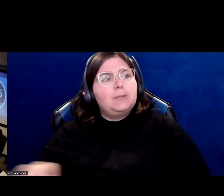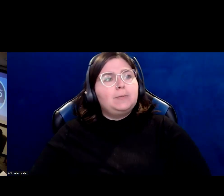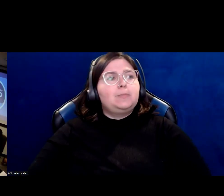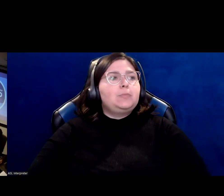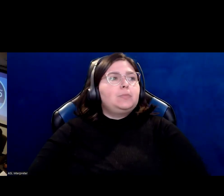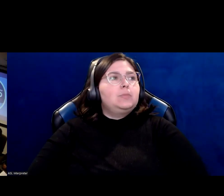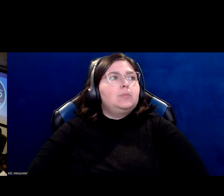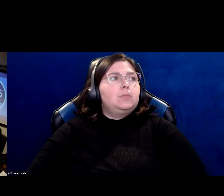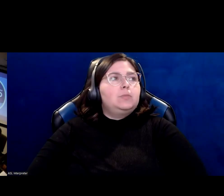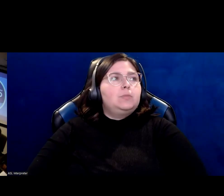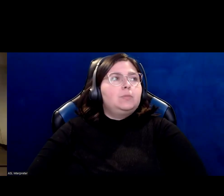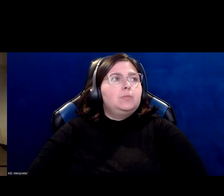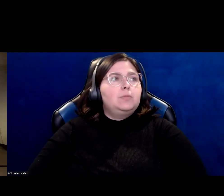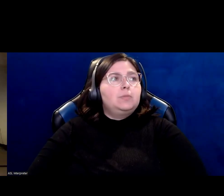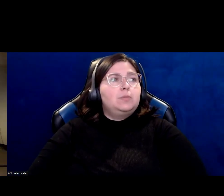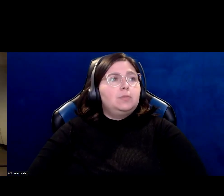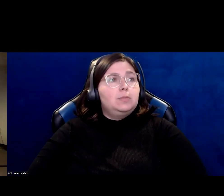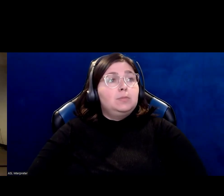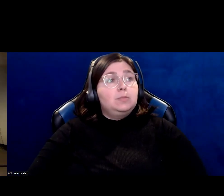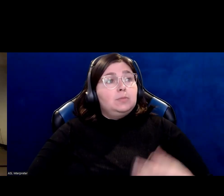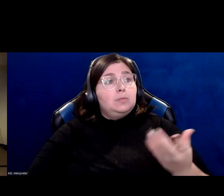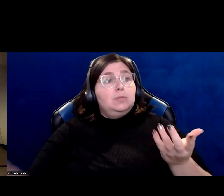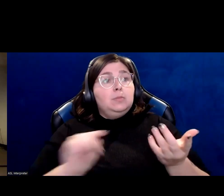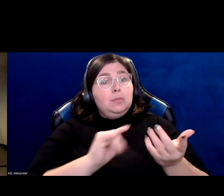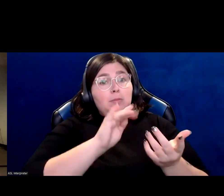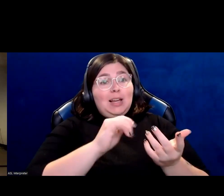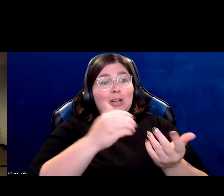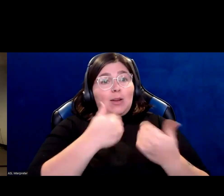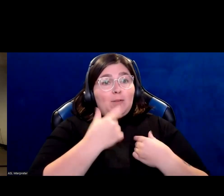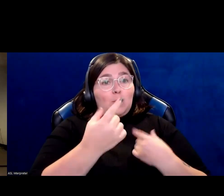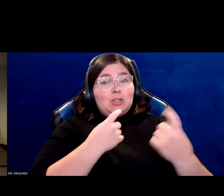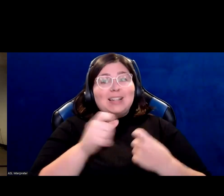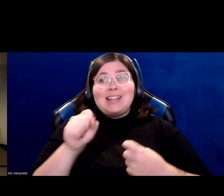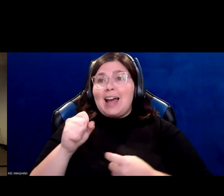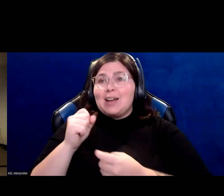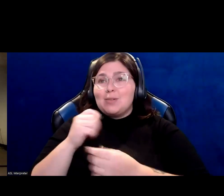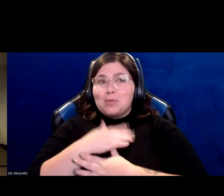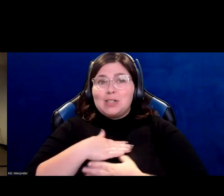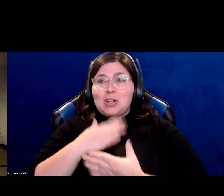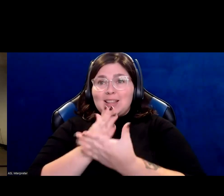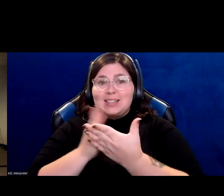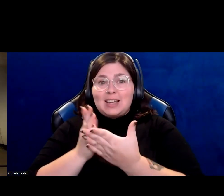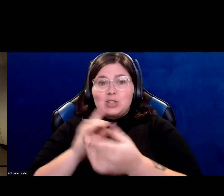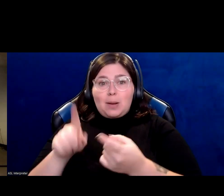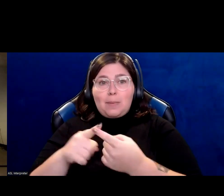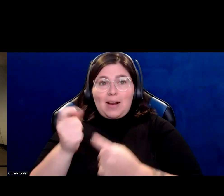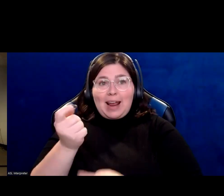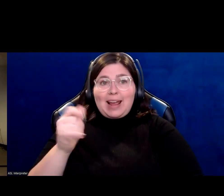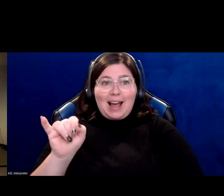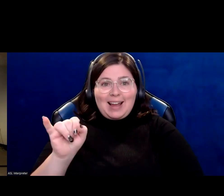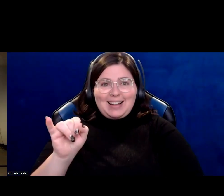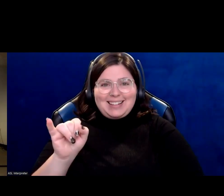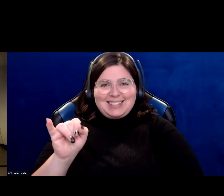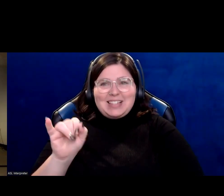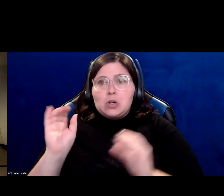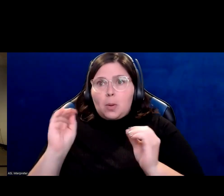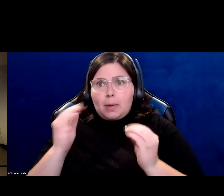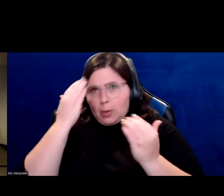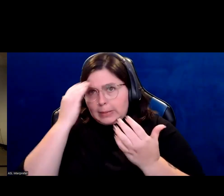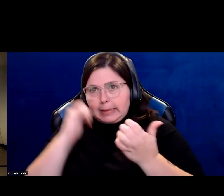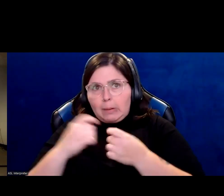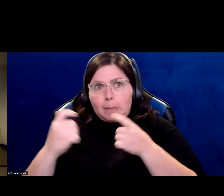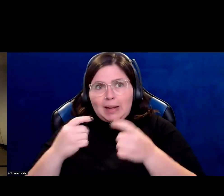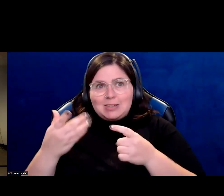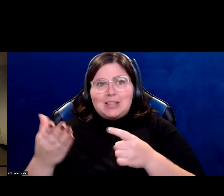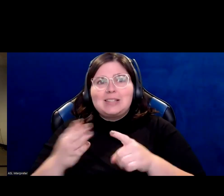Good. Mike, you have a question? Comment? I appreciated the section on AI, and nobody knows how to deal with this stuff,